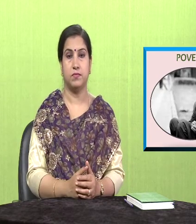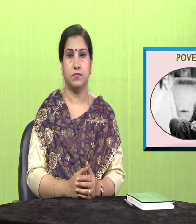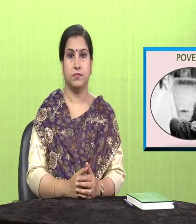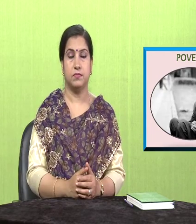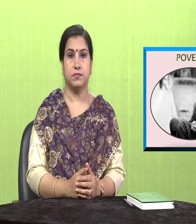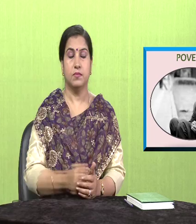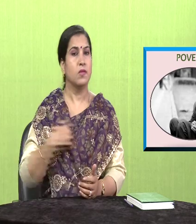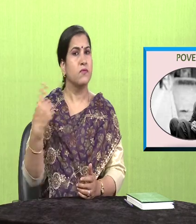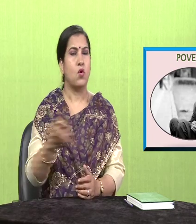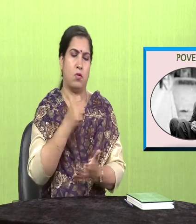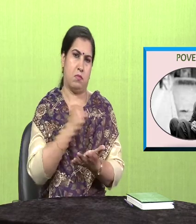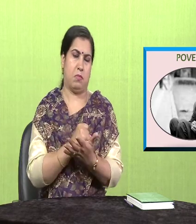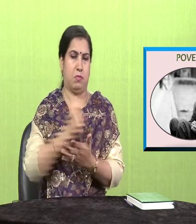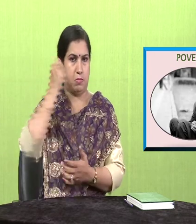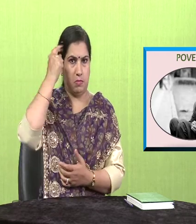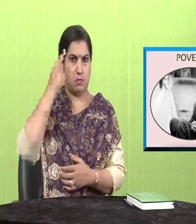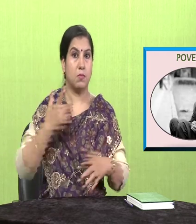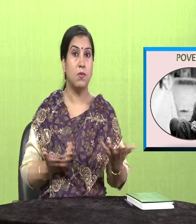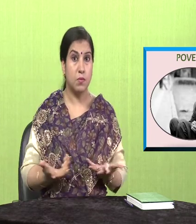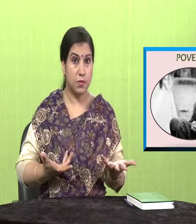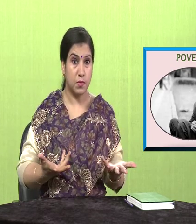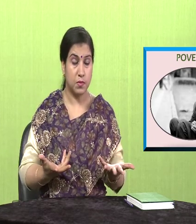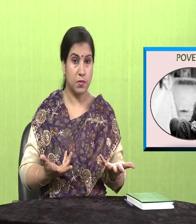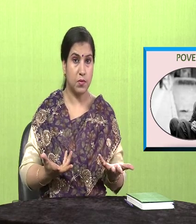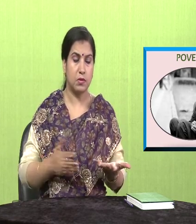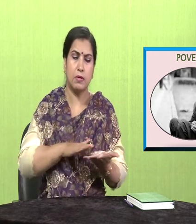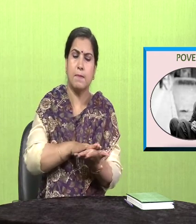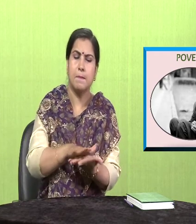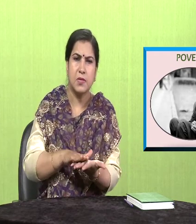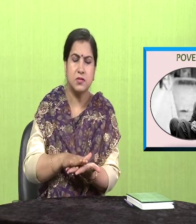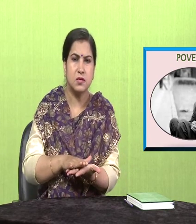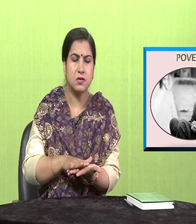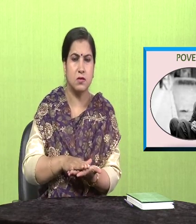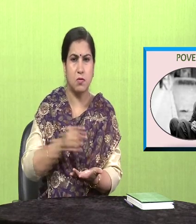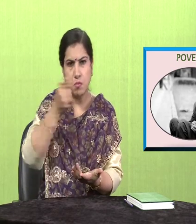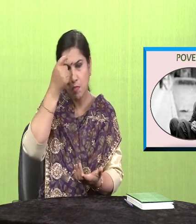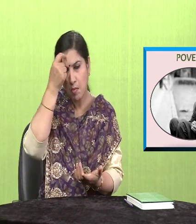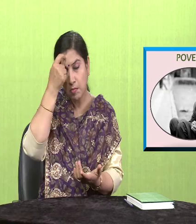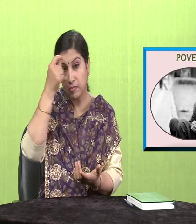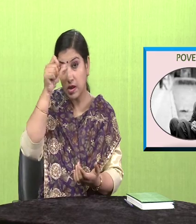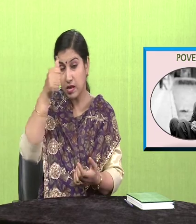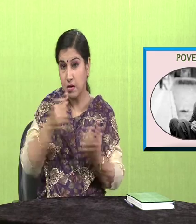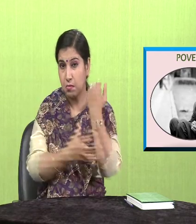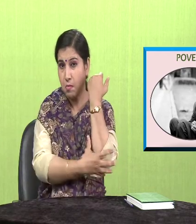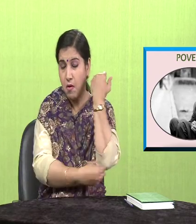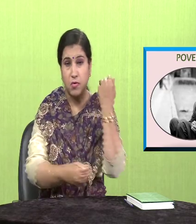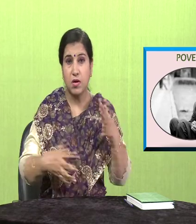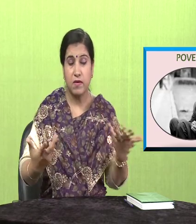We must understand that the basic cause of India's poverty is the long